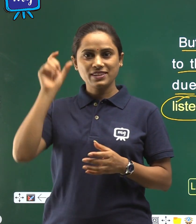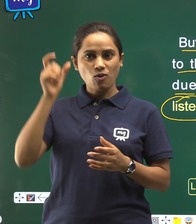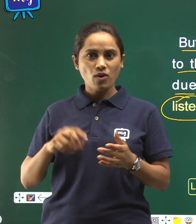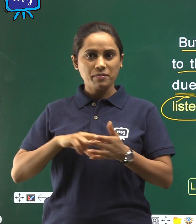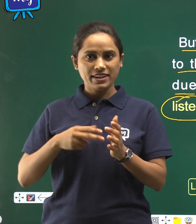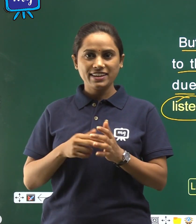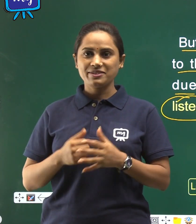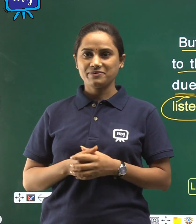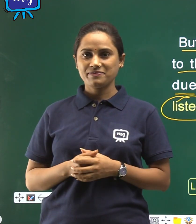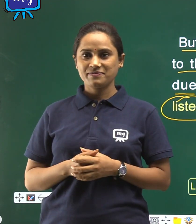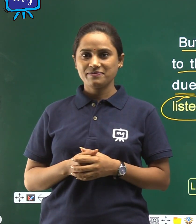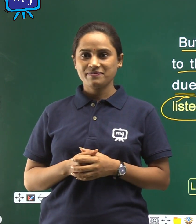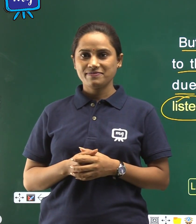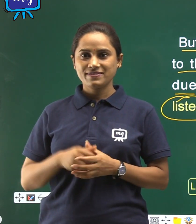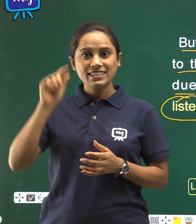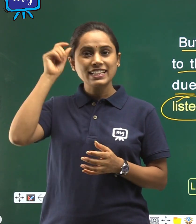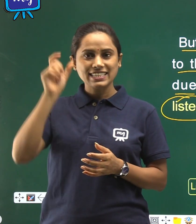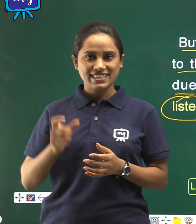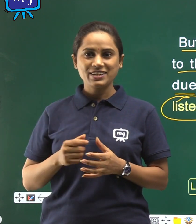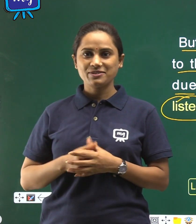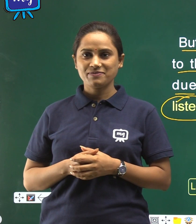Word meaning: listener,